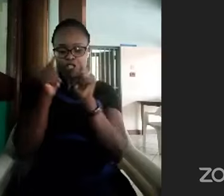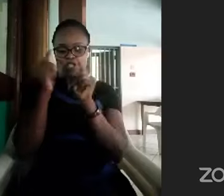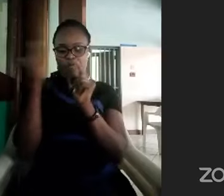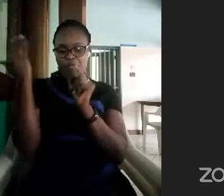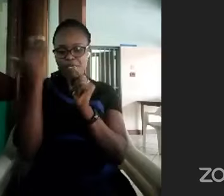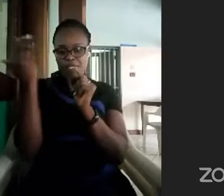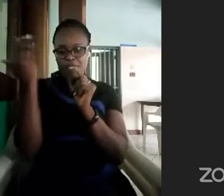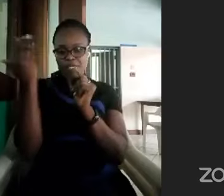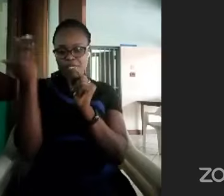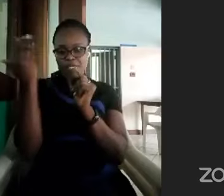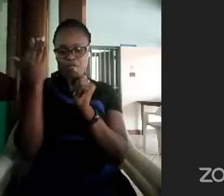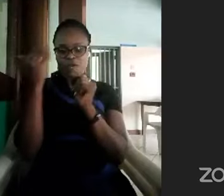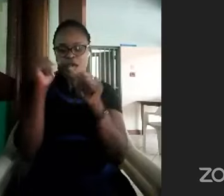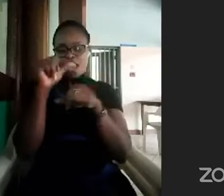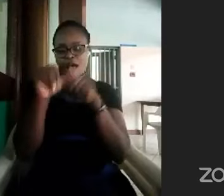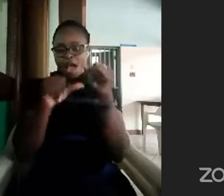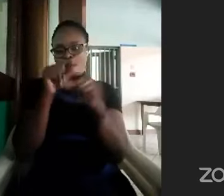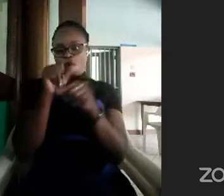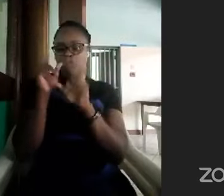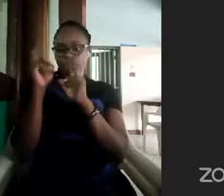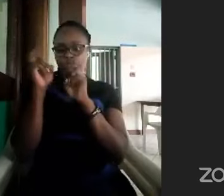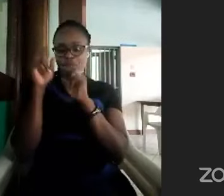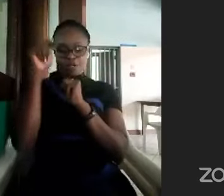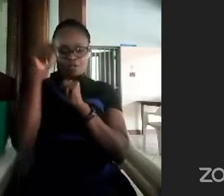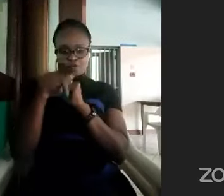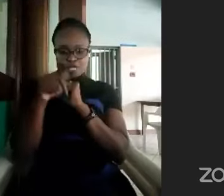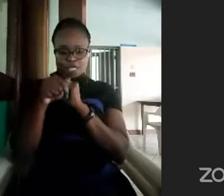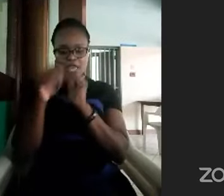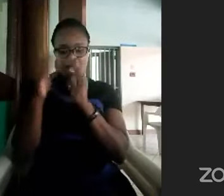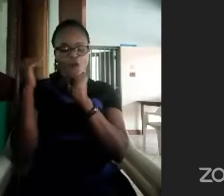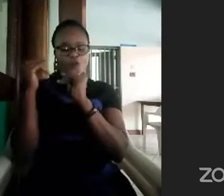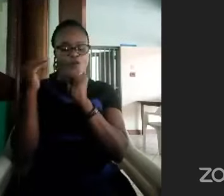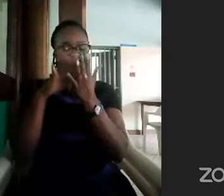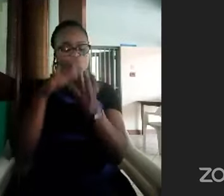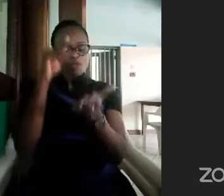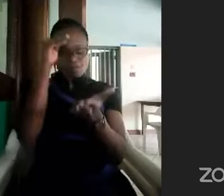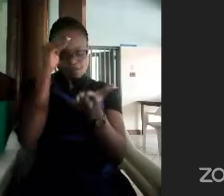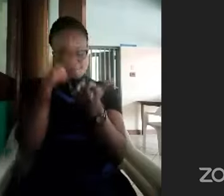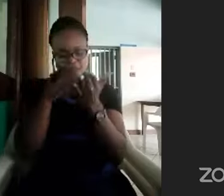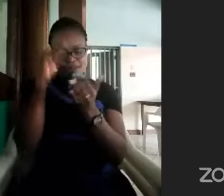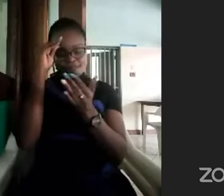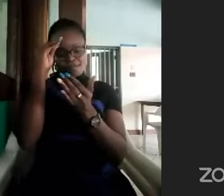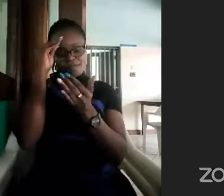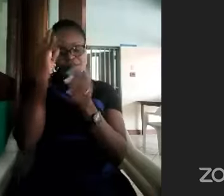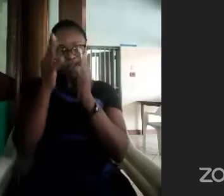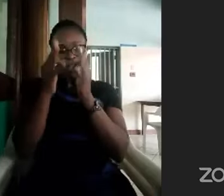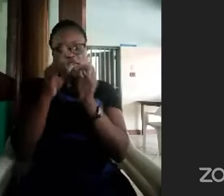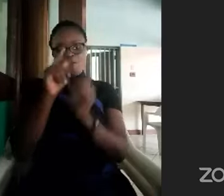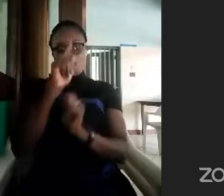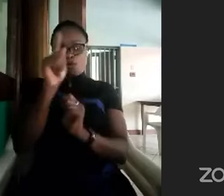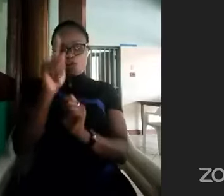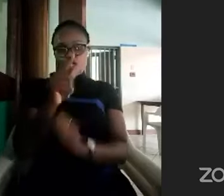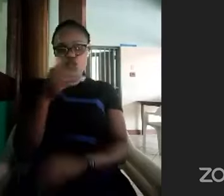that. I hope that we learn once again. And if you have a question in regards to a presentation, I